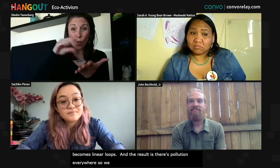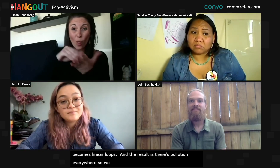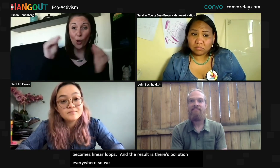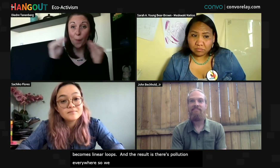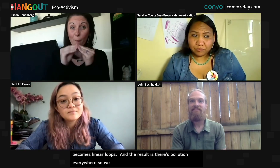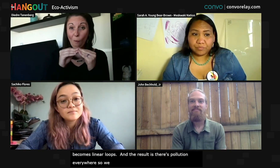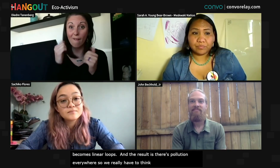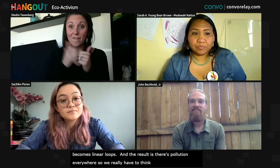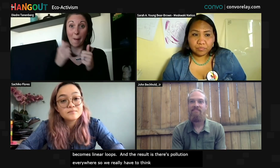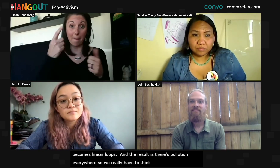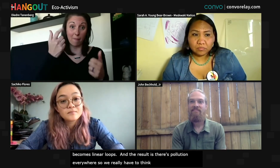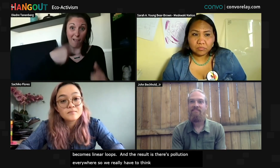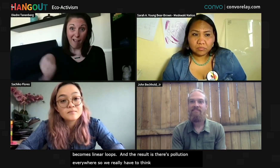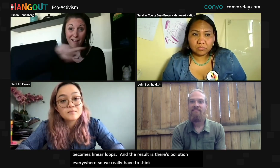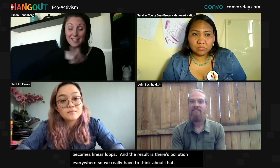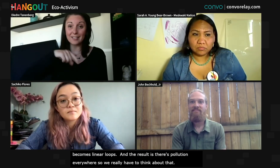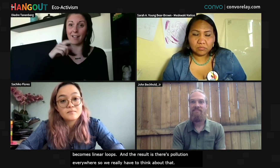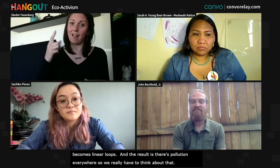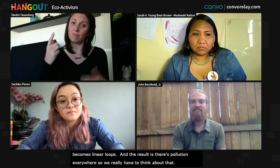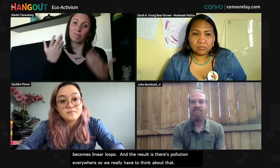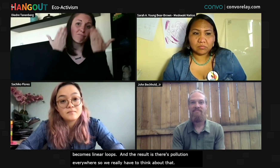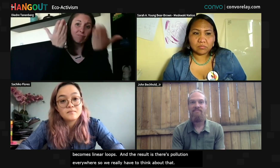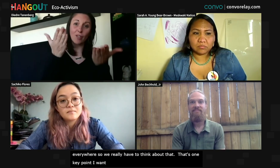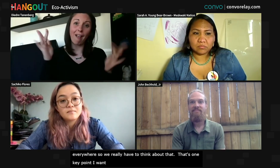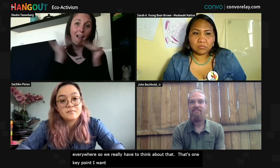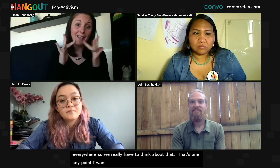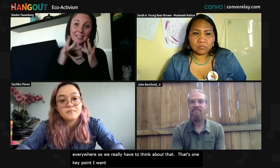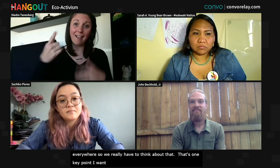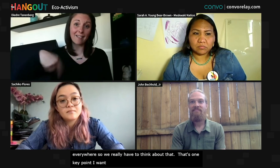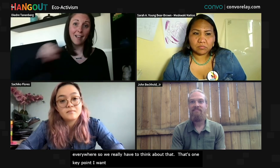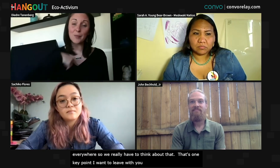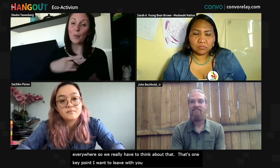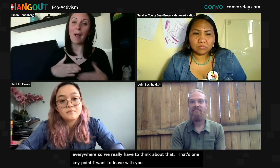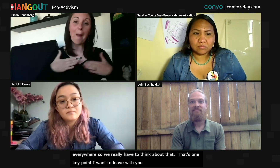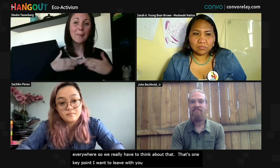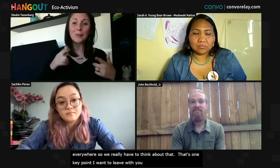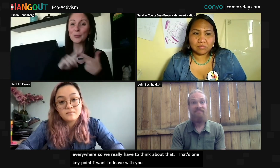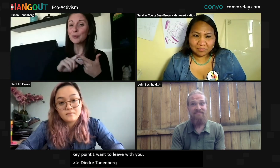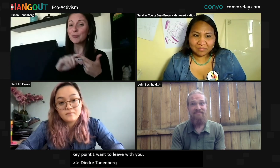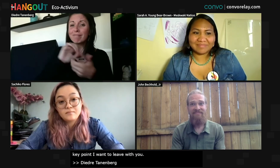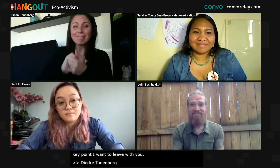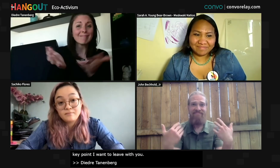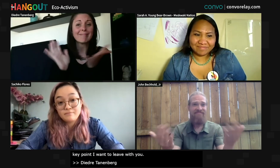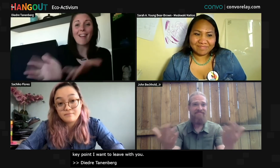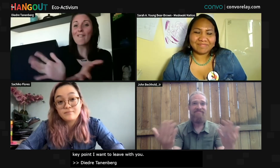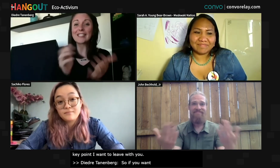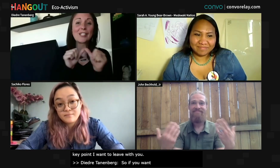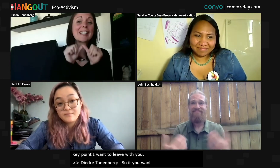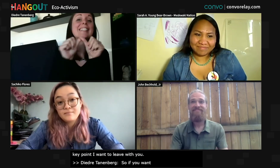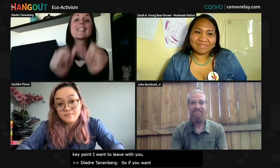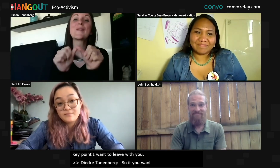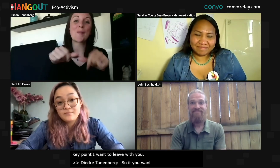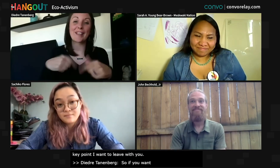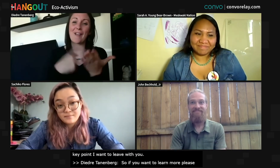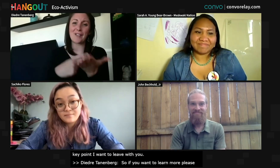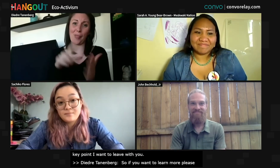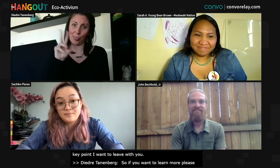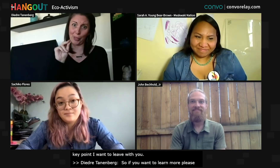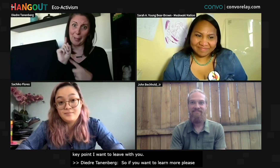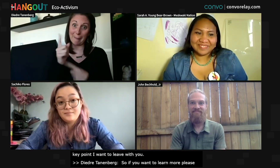that I wanted to leave with you. So if you want to learn more, please contact any of us. We would be happy to